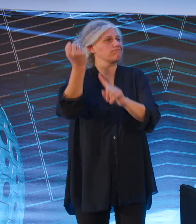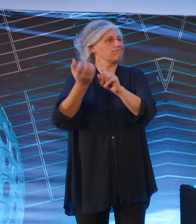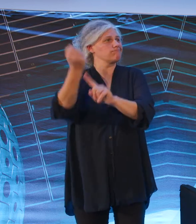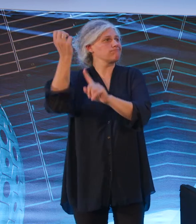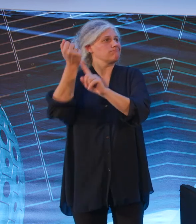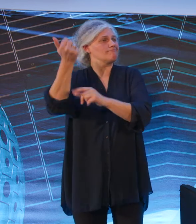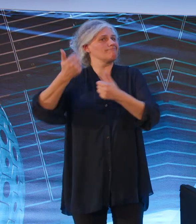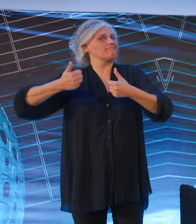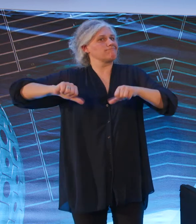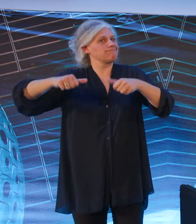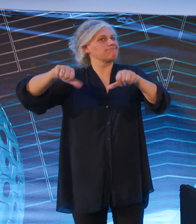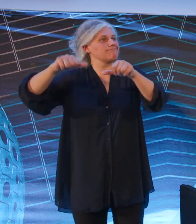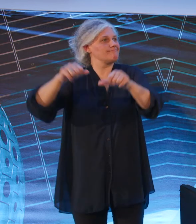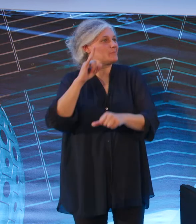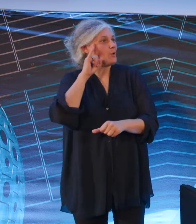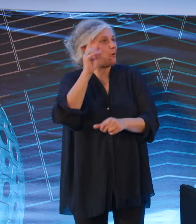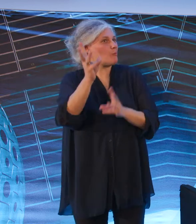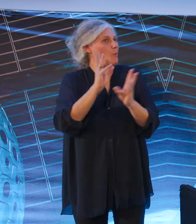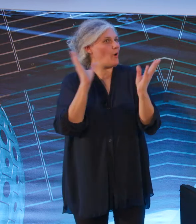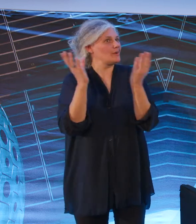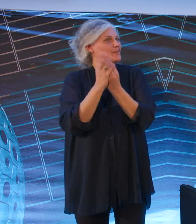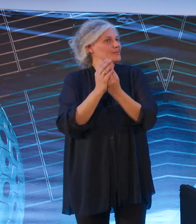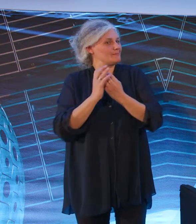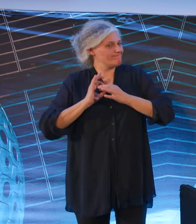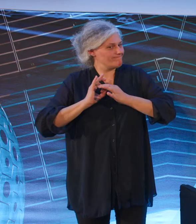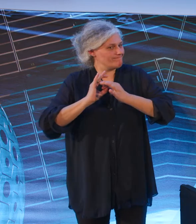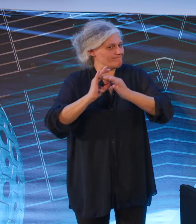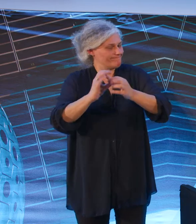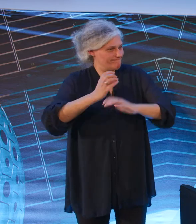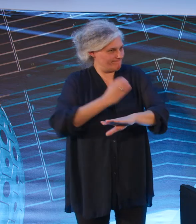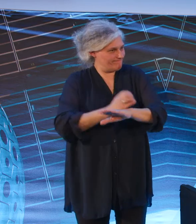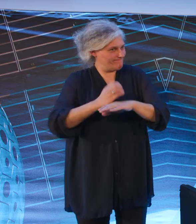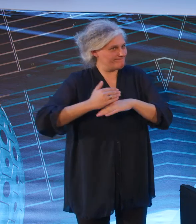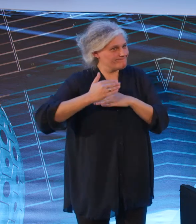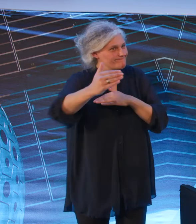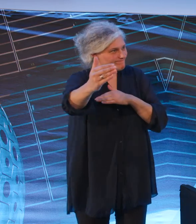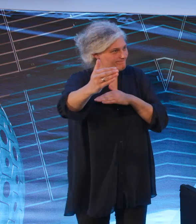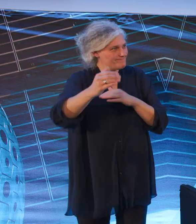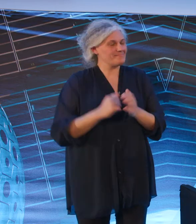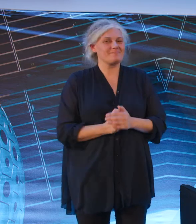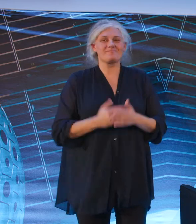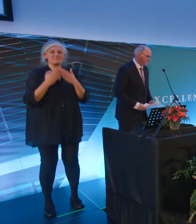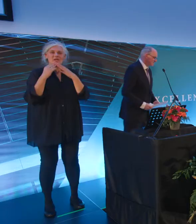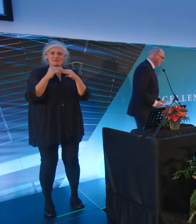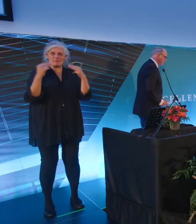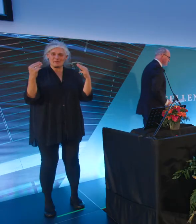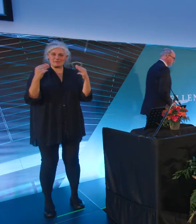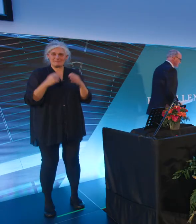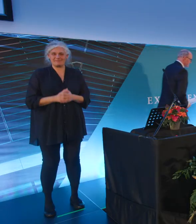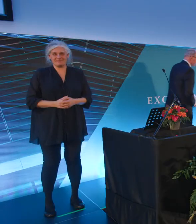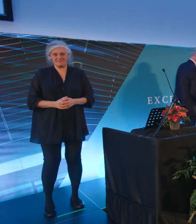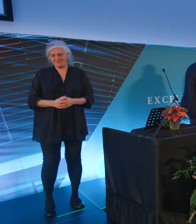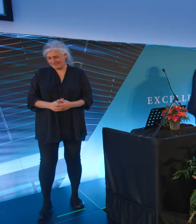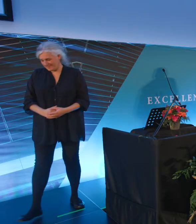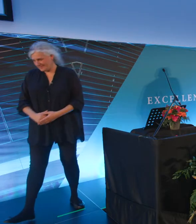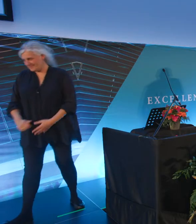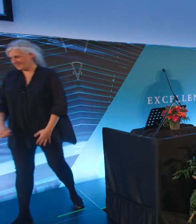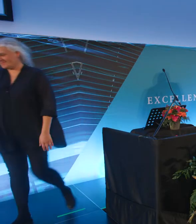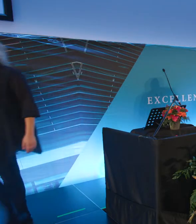its implementation, and we hope to work with you as you move forward as an institution. Thanks very much.